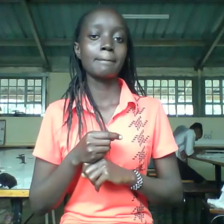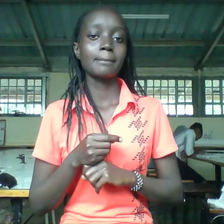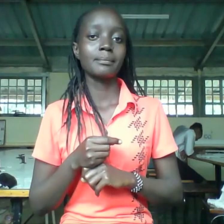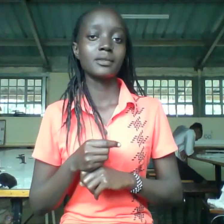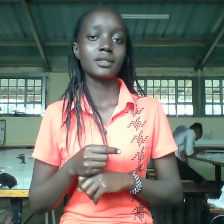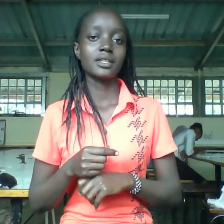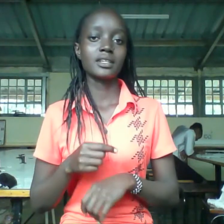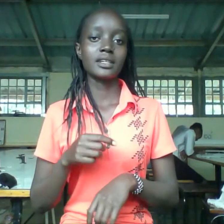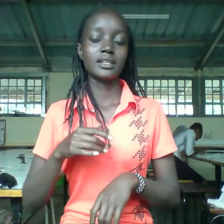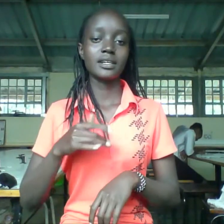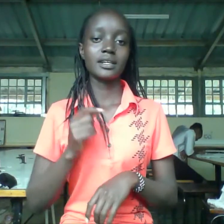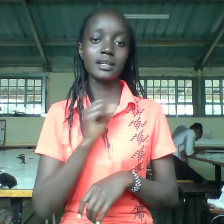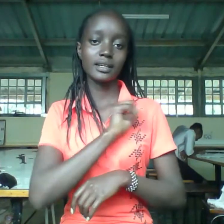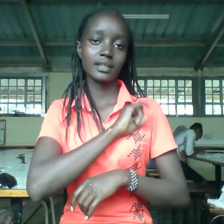farm.